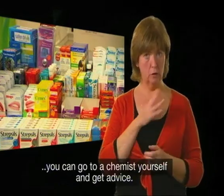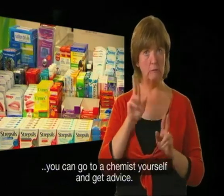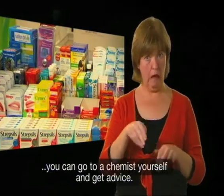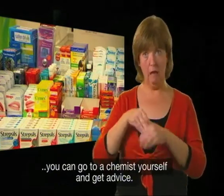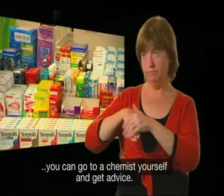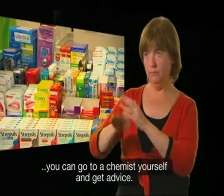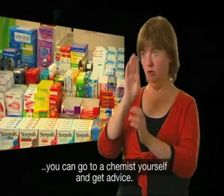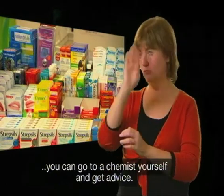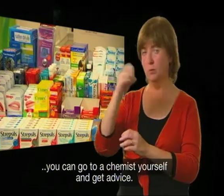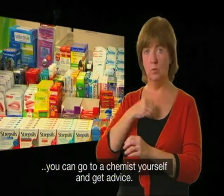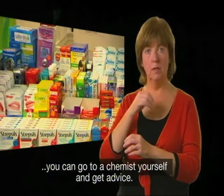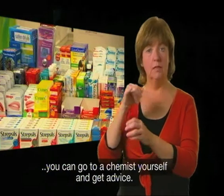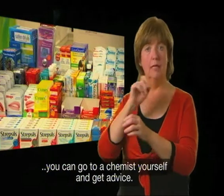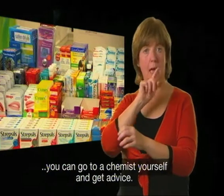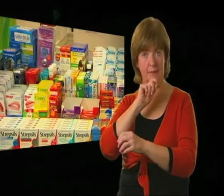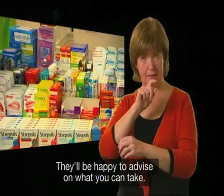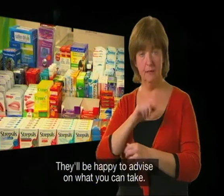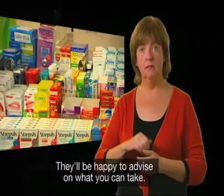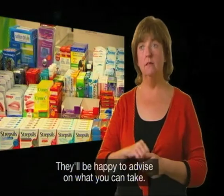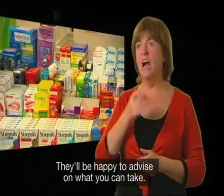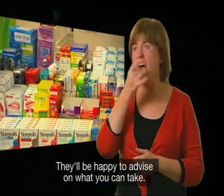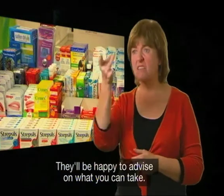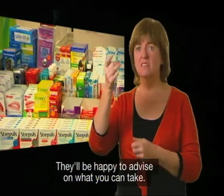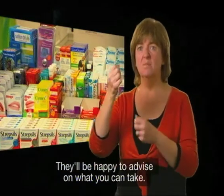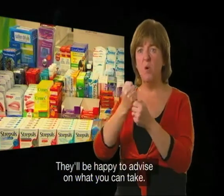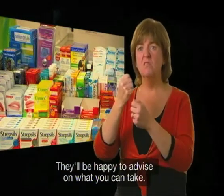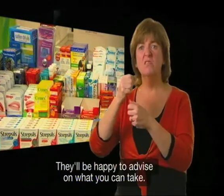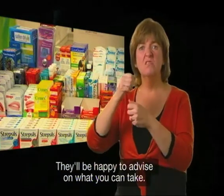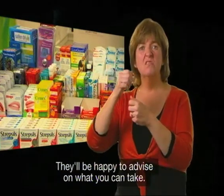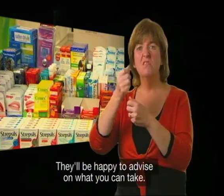chemist yourself and get advice. They'll be happy to advise on what you can take.